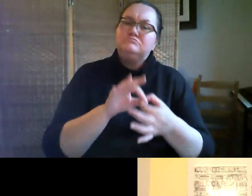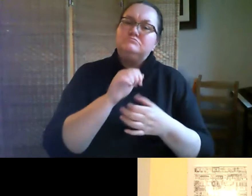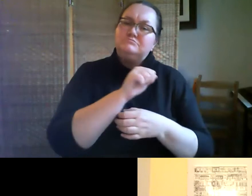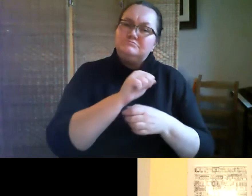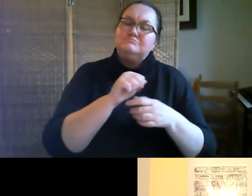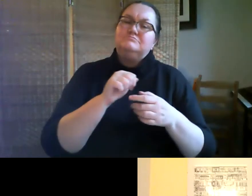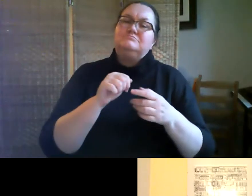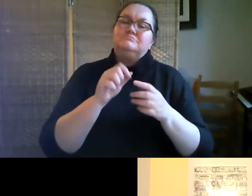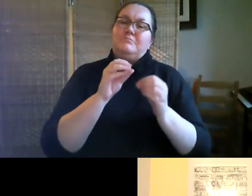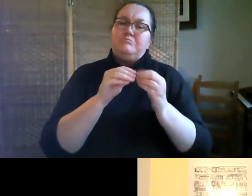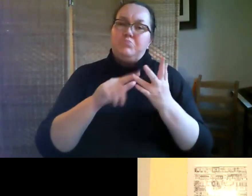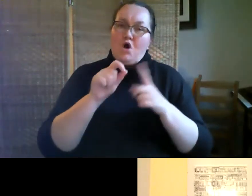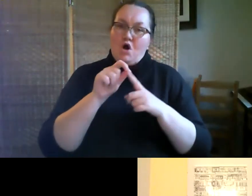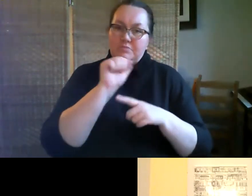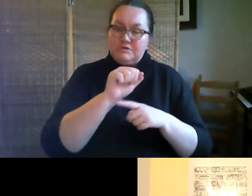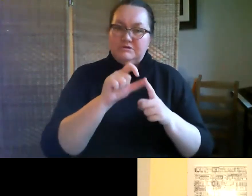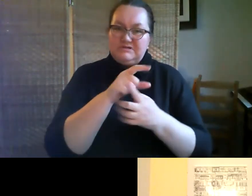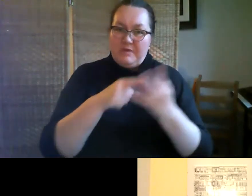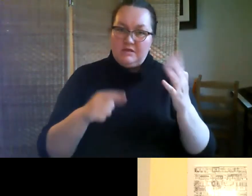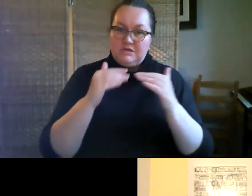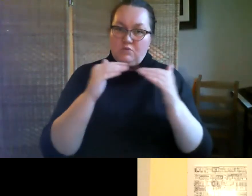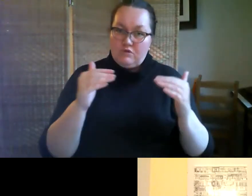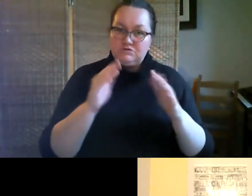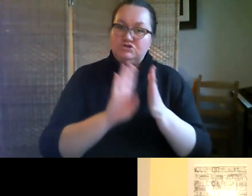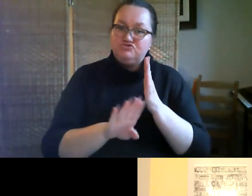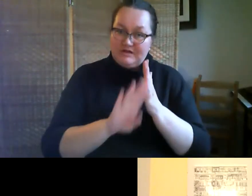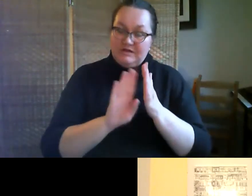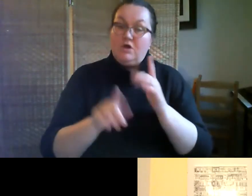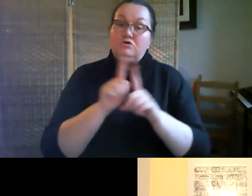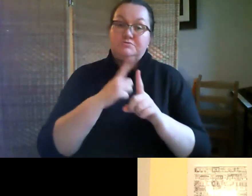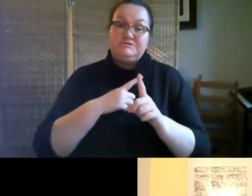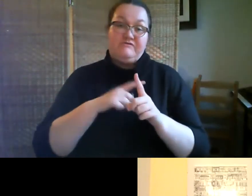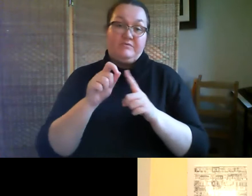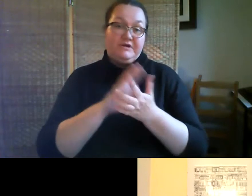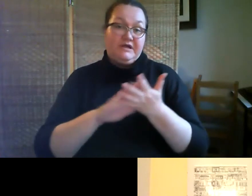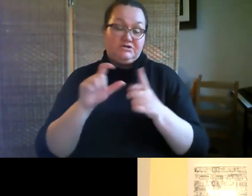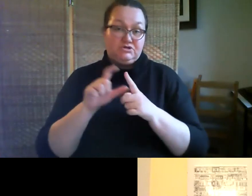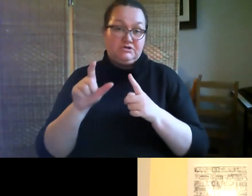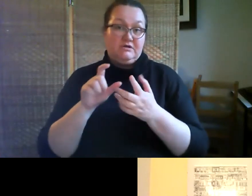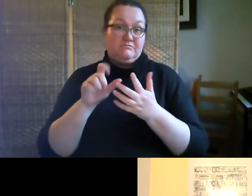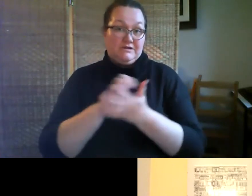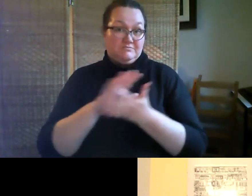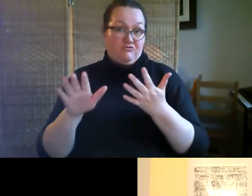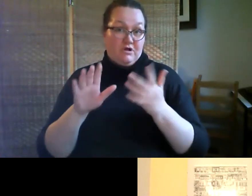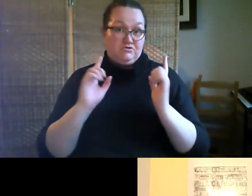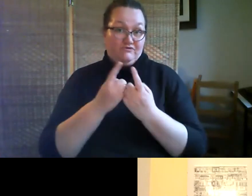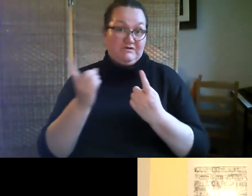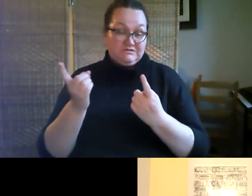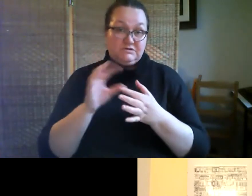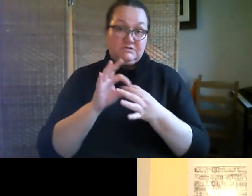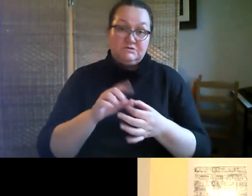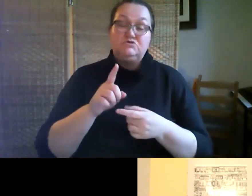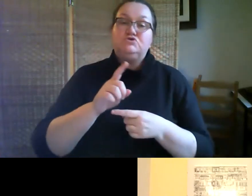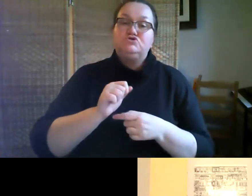I'm also doing a PhD at the University of Edinburgh on European theatre, focusing on Scottish